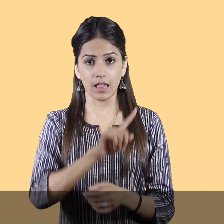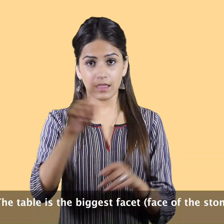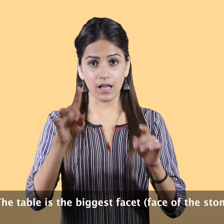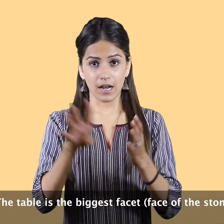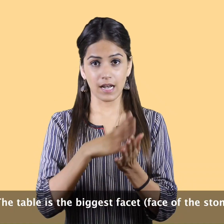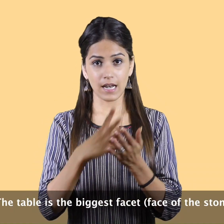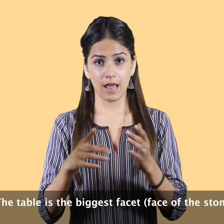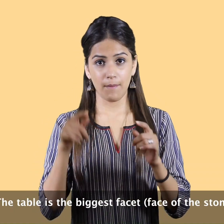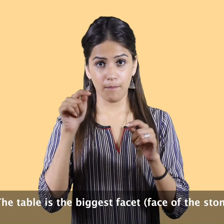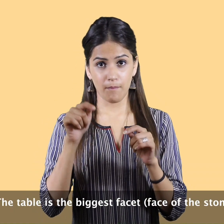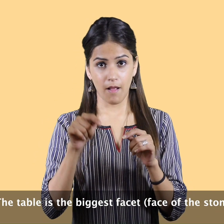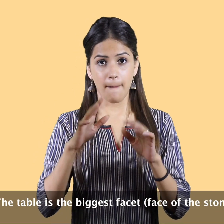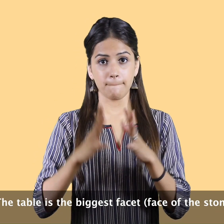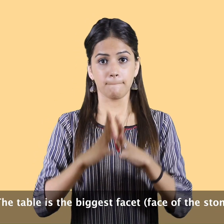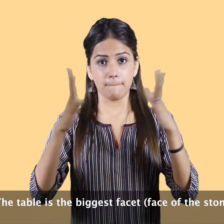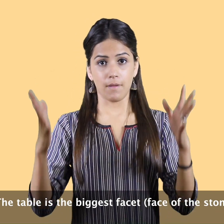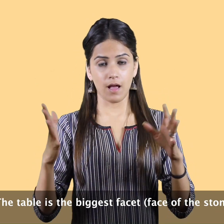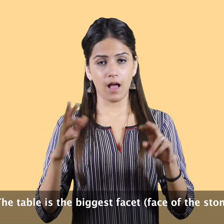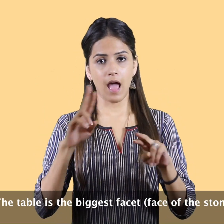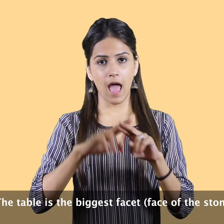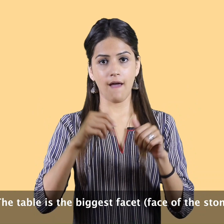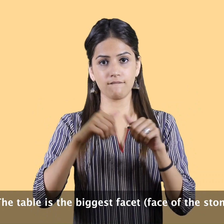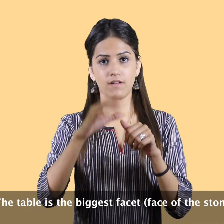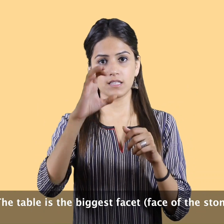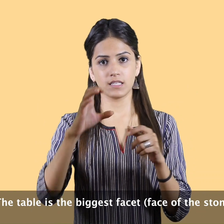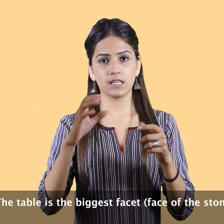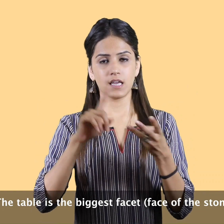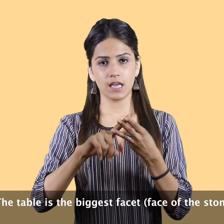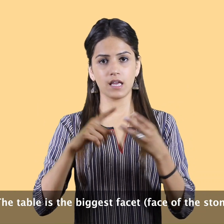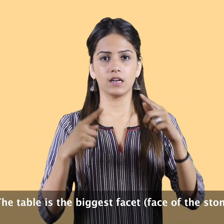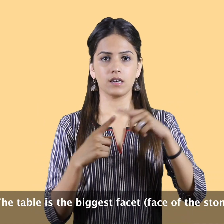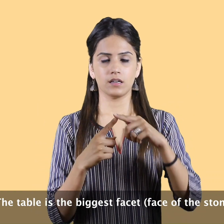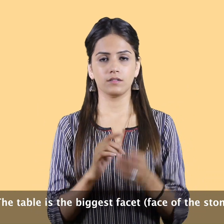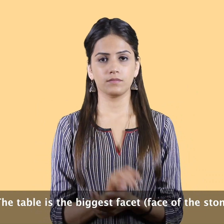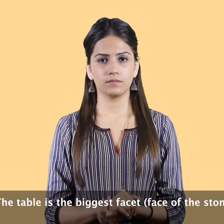The table is the biggest facet, phase of the stone.